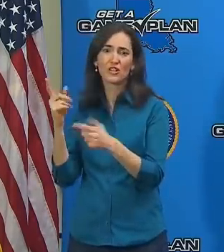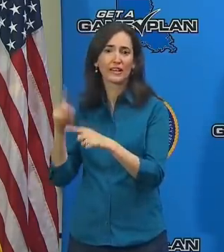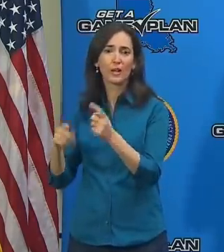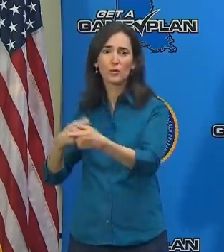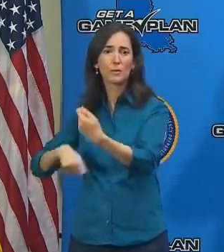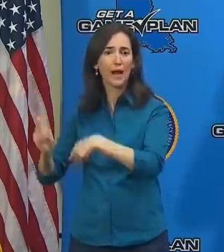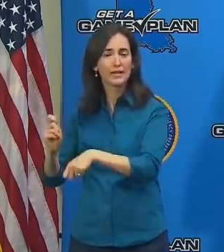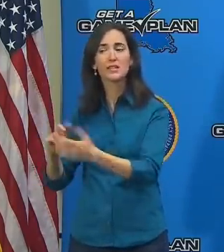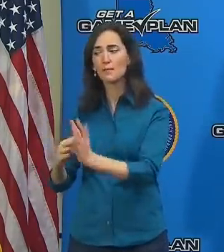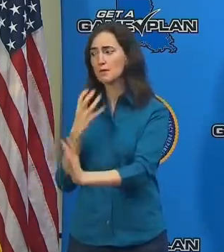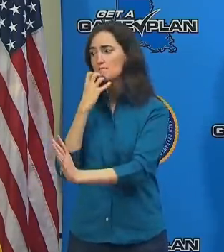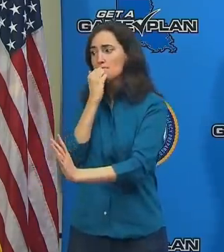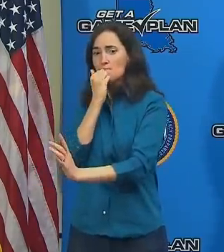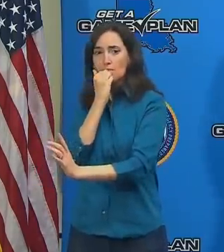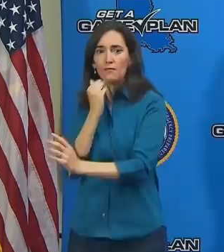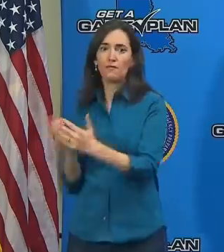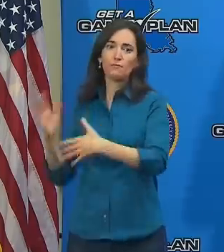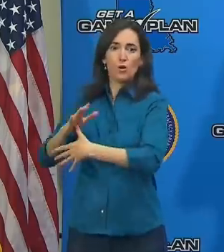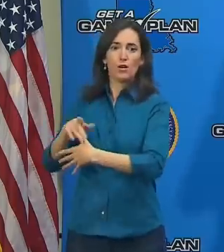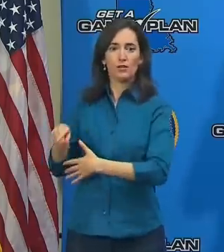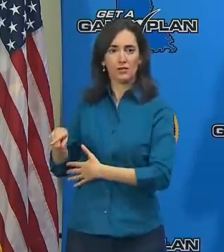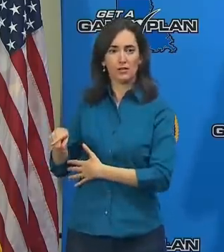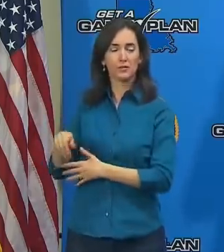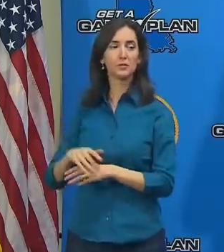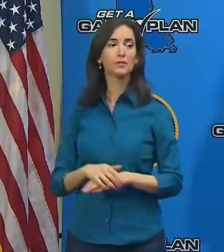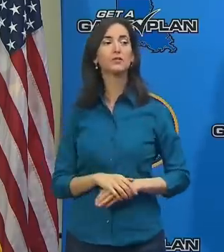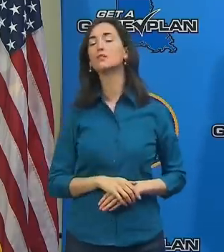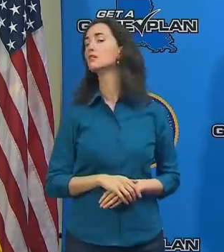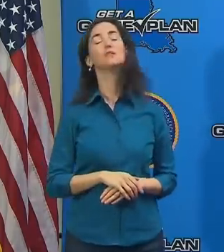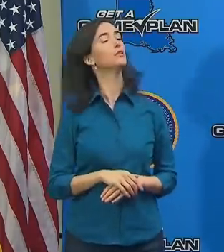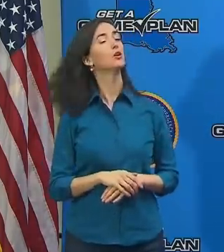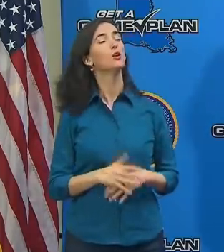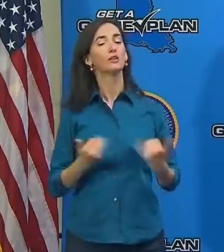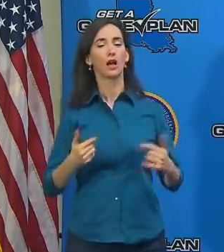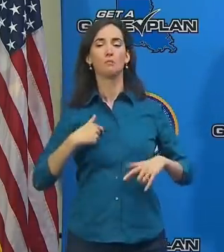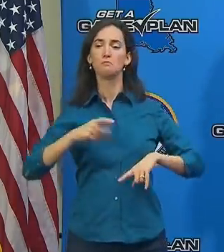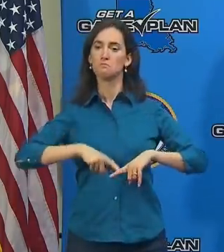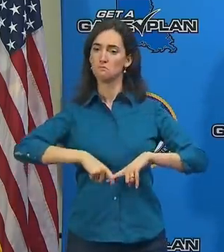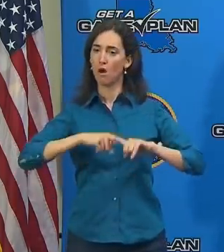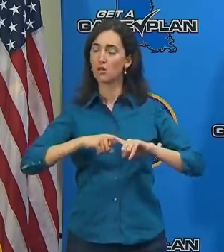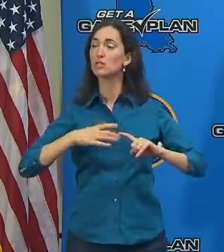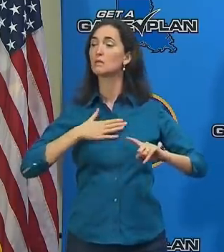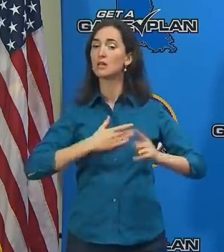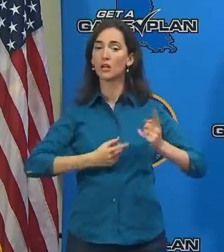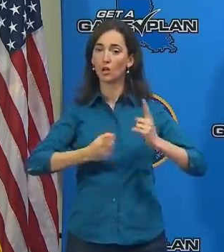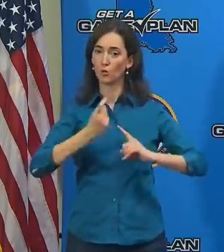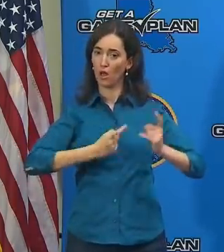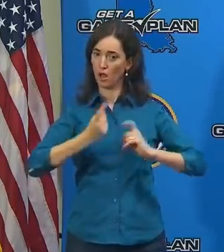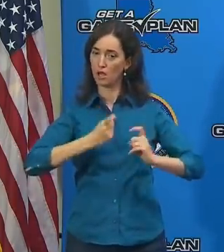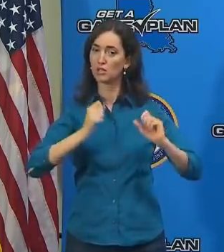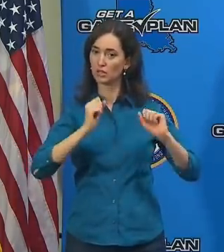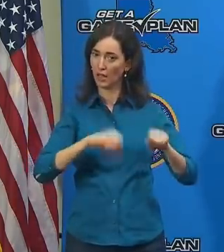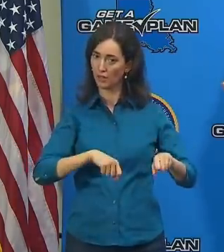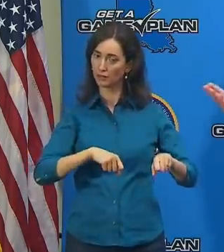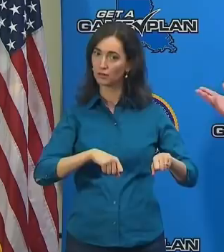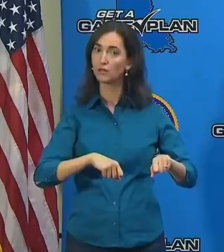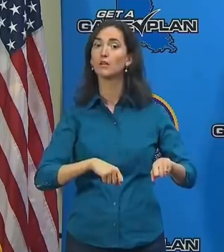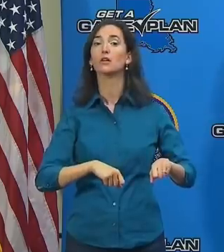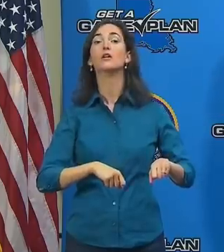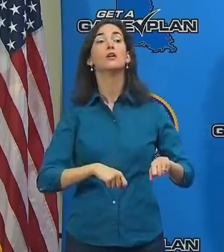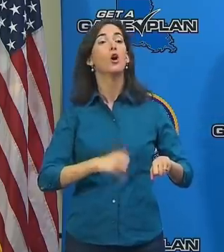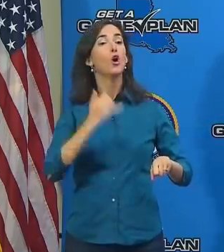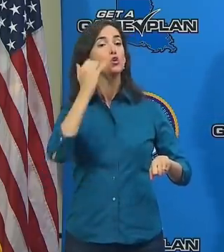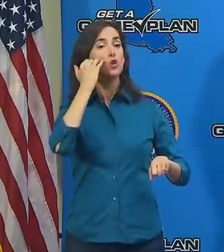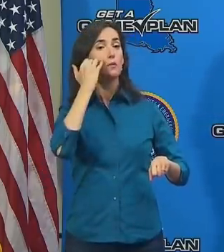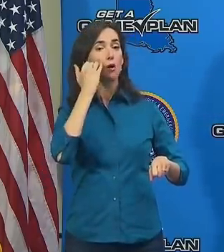priority. So I'm going to stop there and take a few questions, and please feel free to direct your questions to any of the